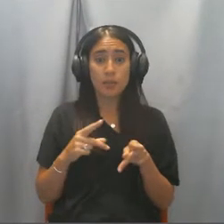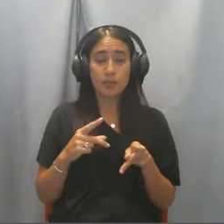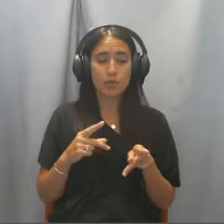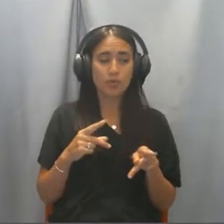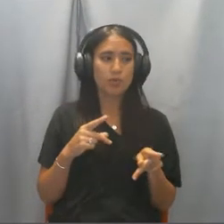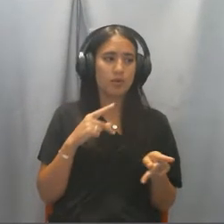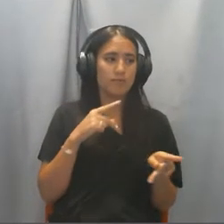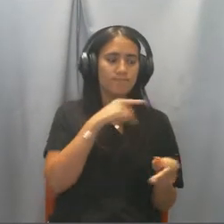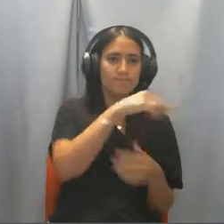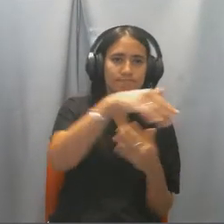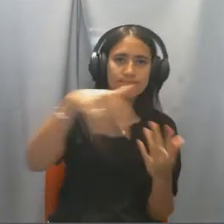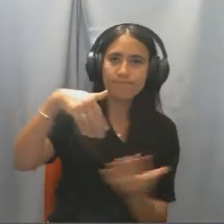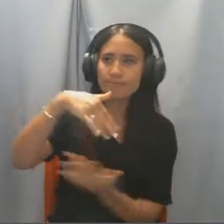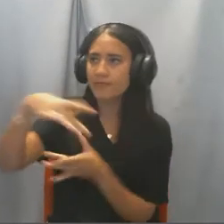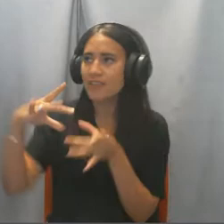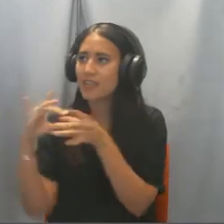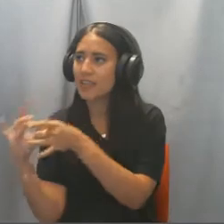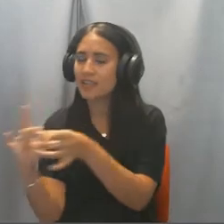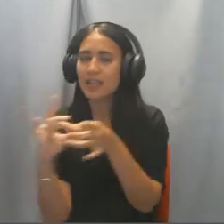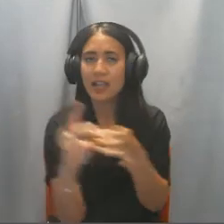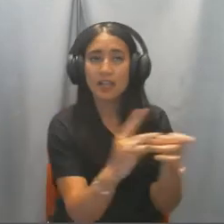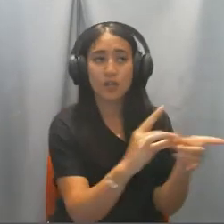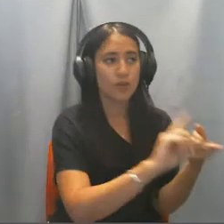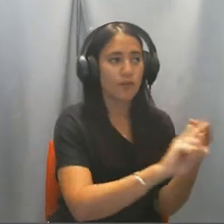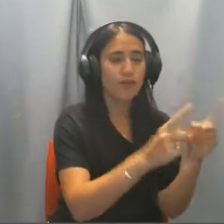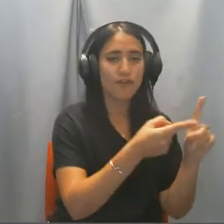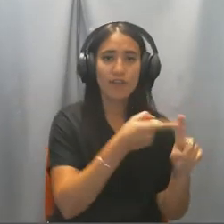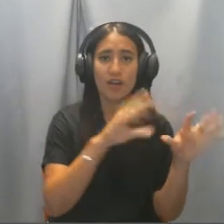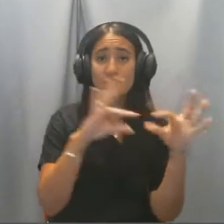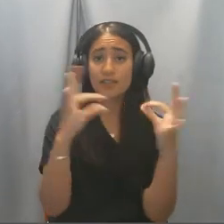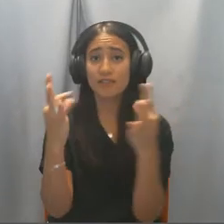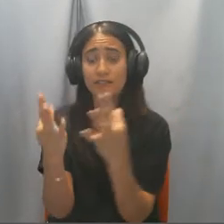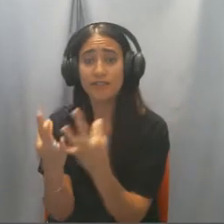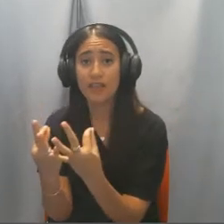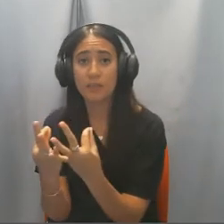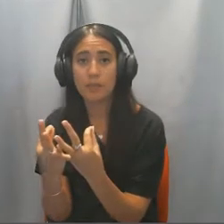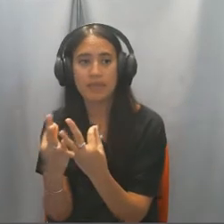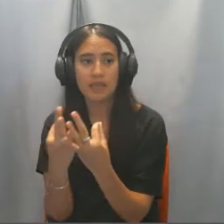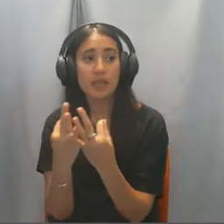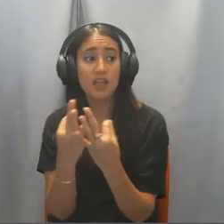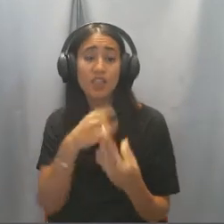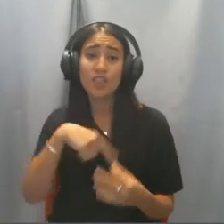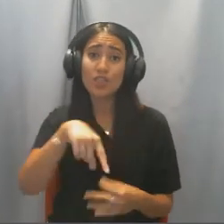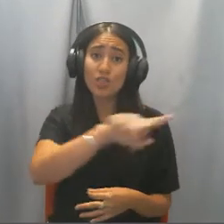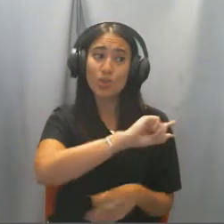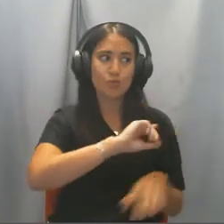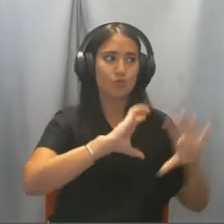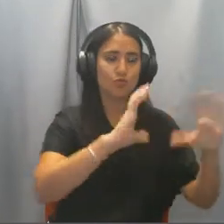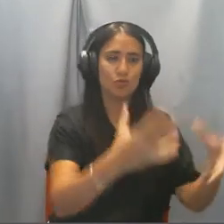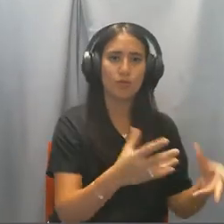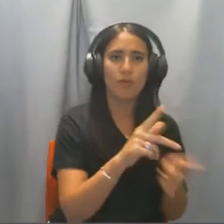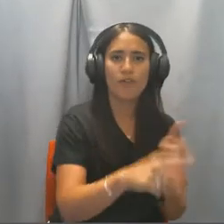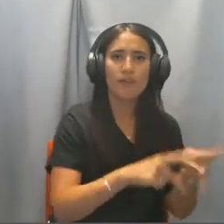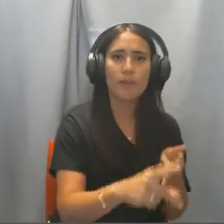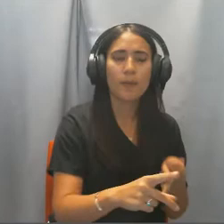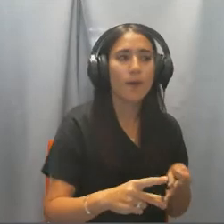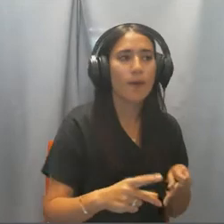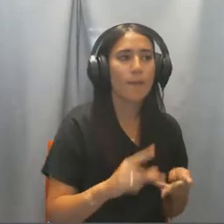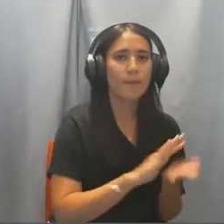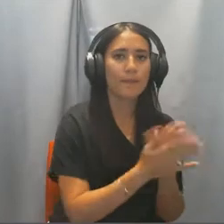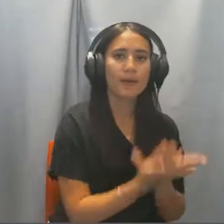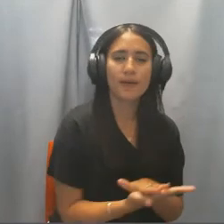to community are happier, they're physically healthier, and they live longer than people who are less